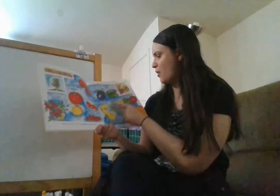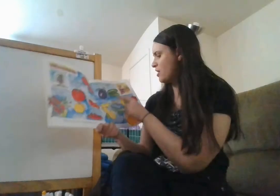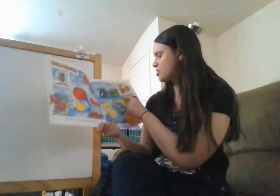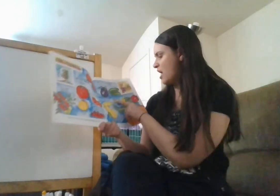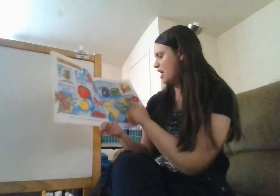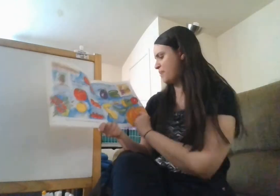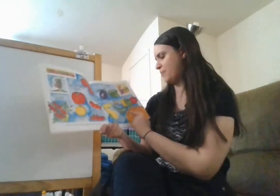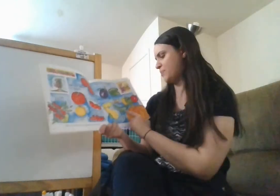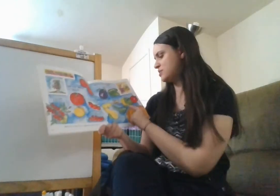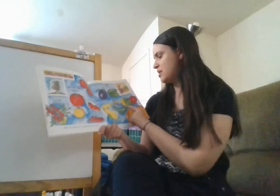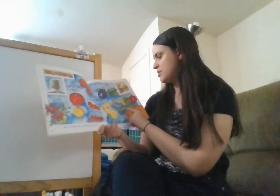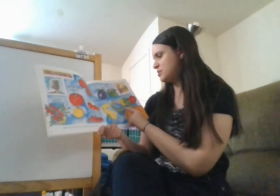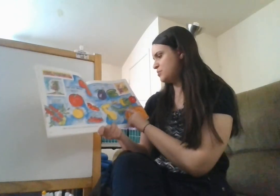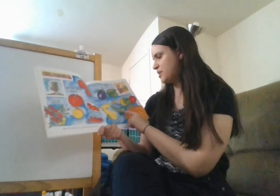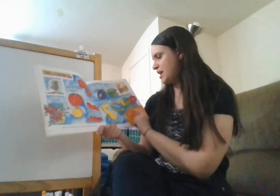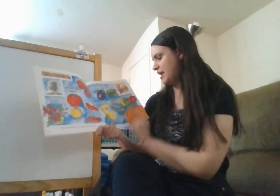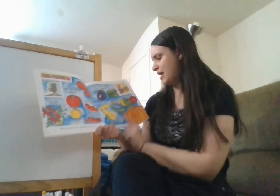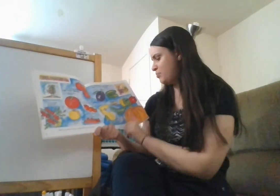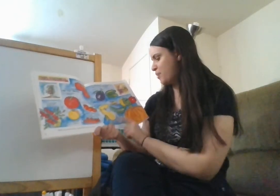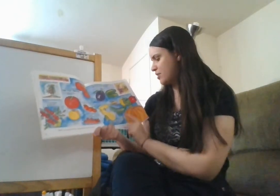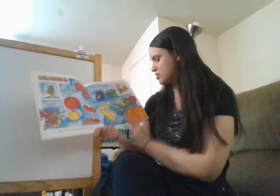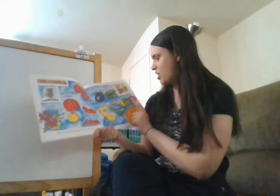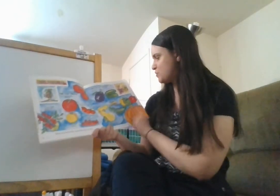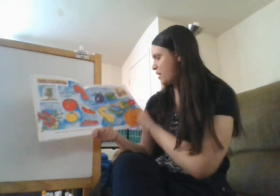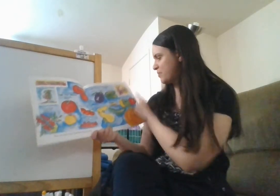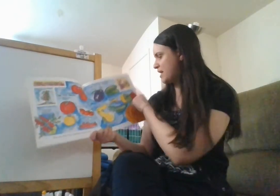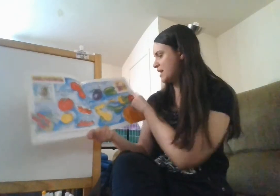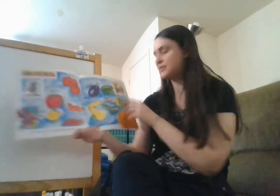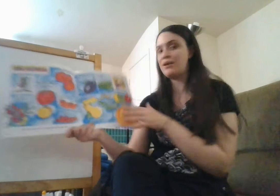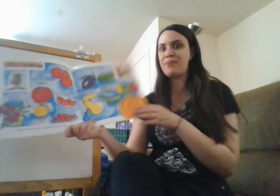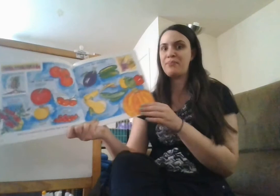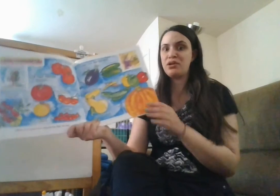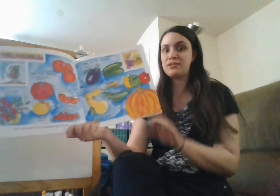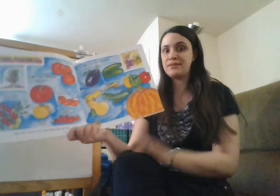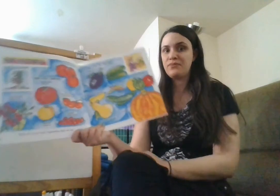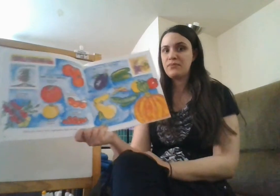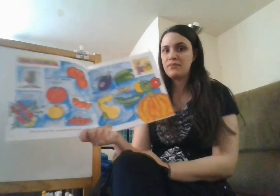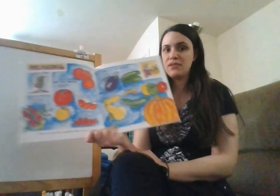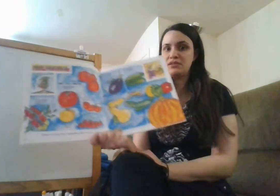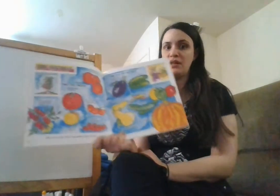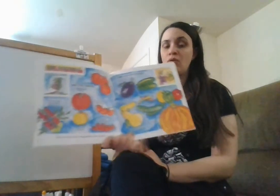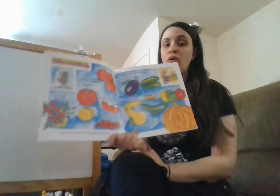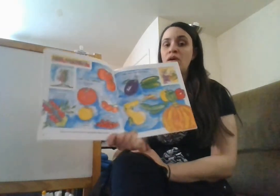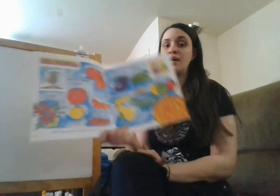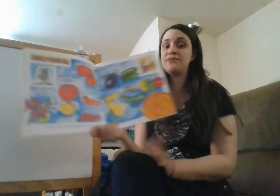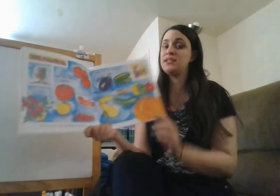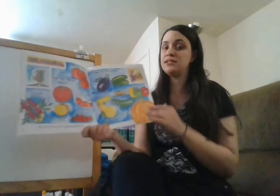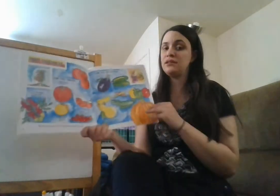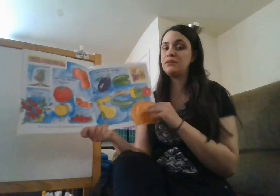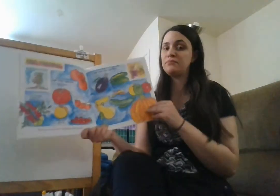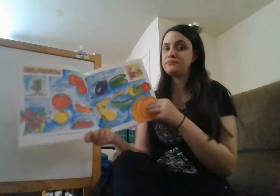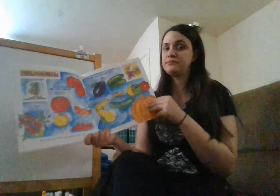squash, hot peppers, zucchini, buttersquash, pumpkin, and sweet peppers. So they all have seeds in them.